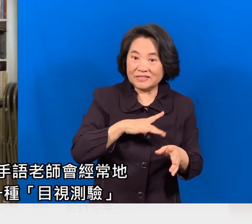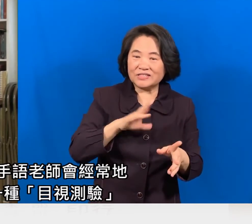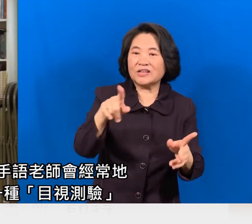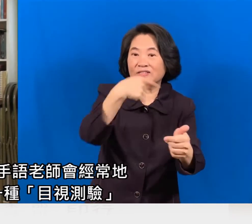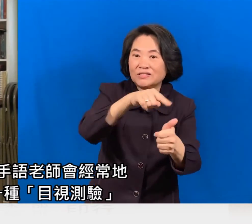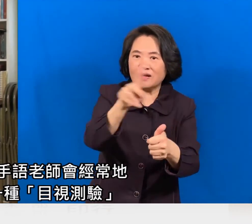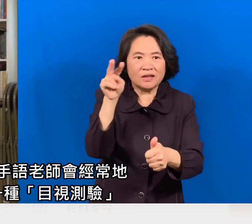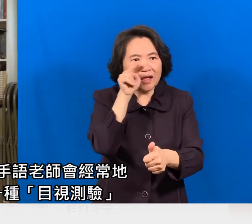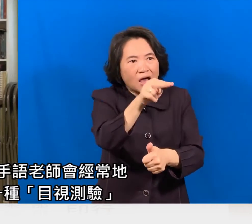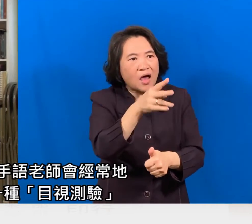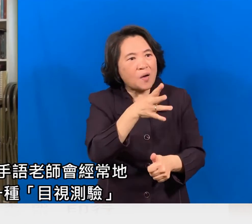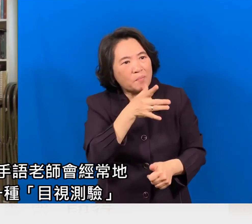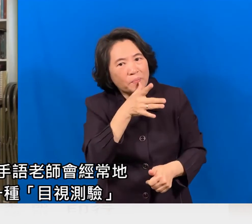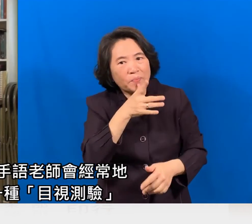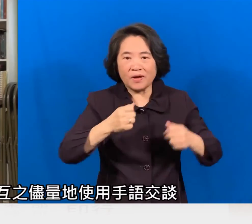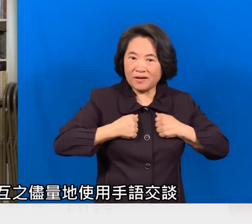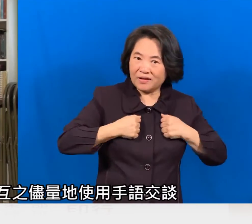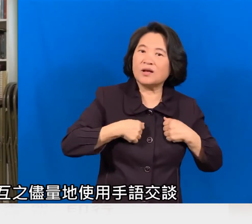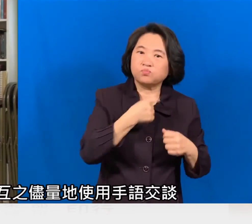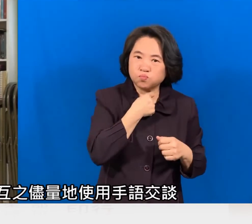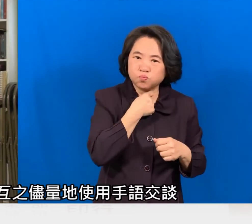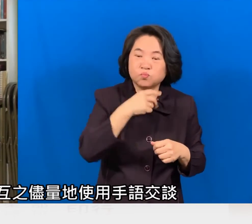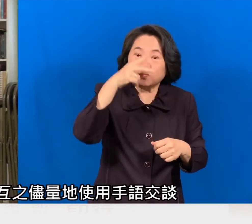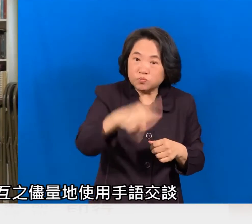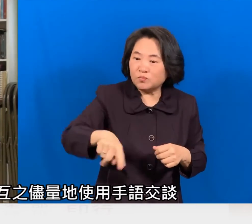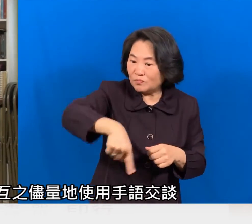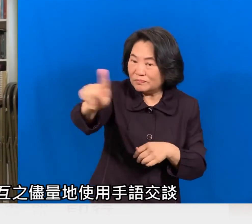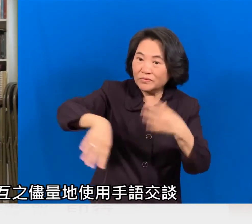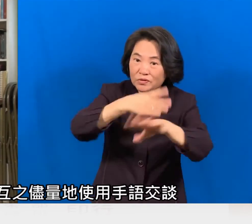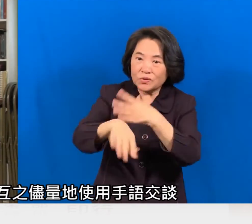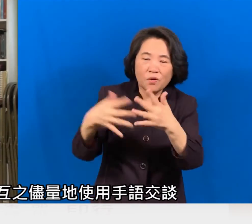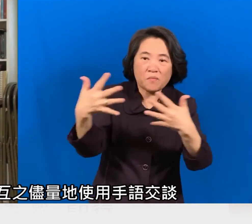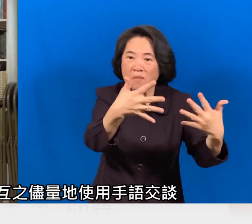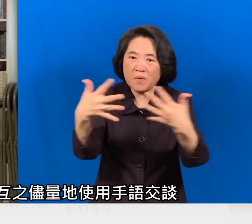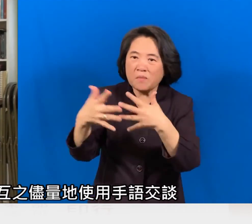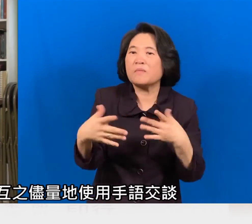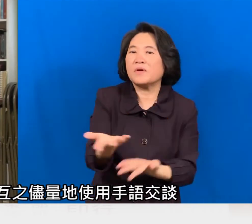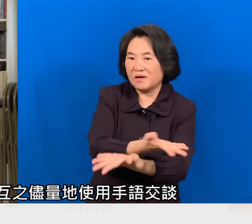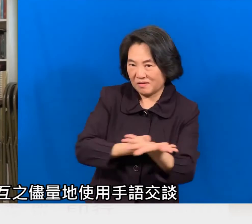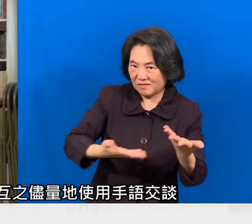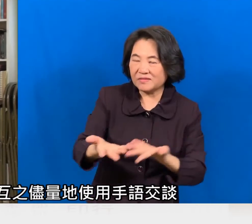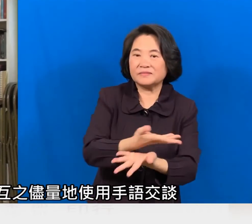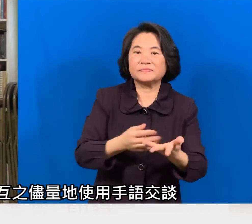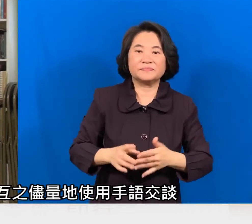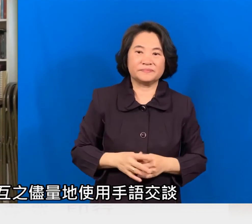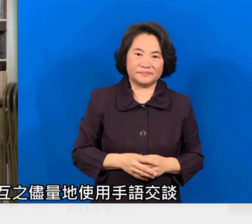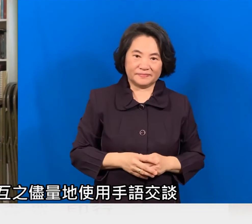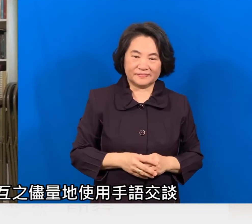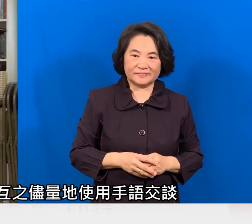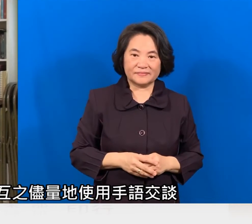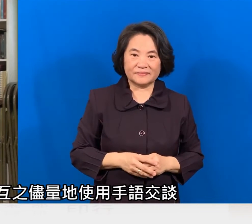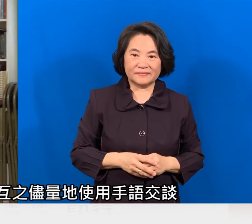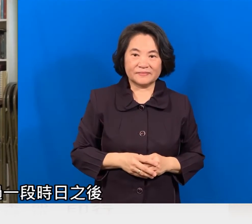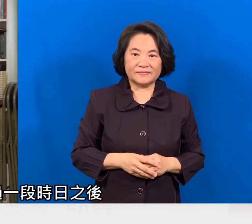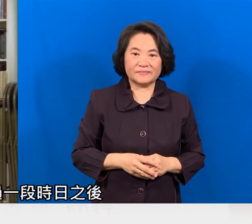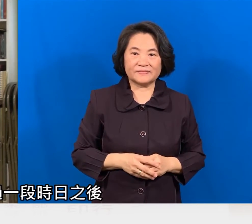will occasionally give you visual tests and will encourage you to use sign language as much as you can in communicating